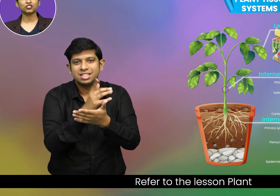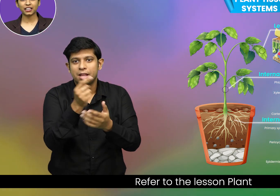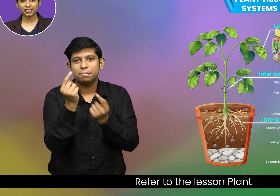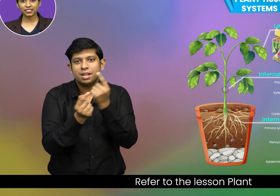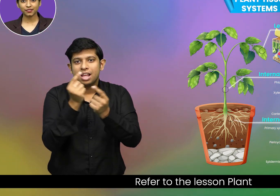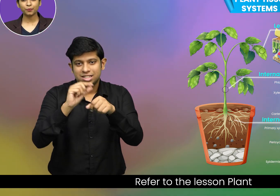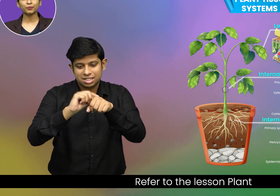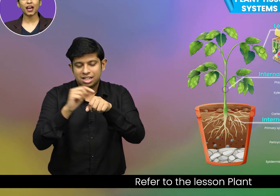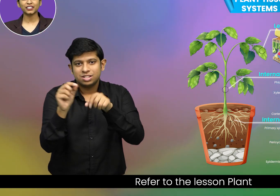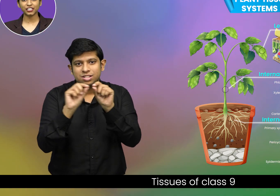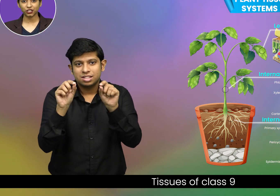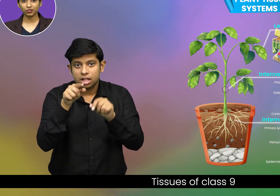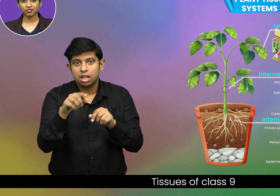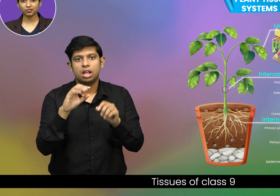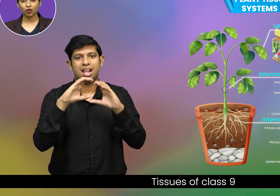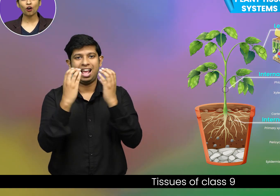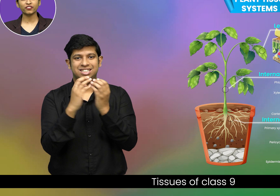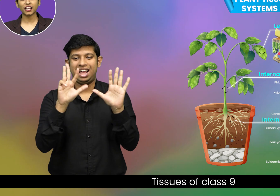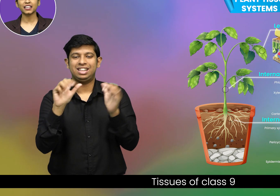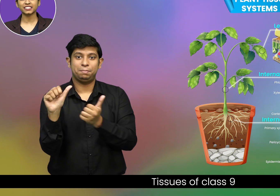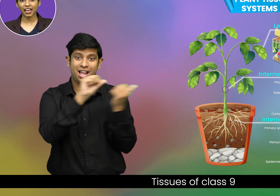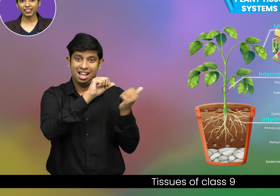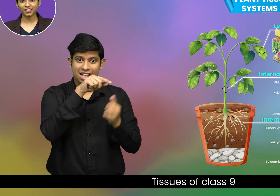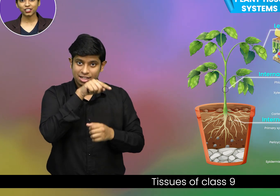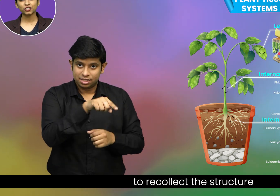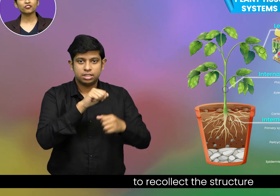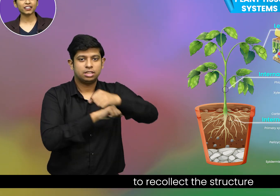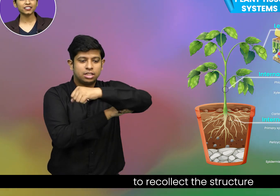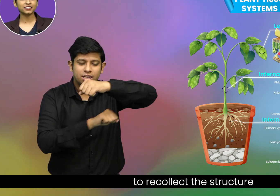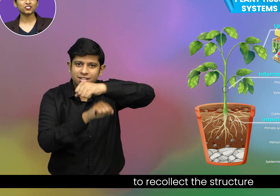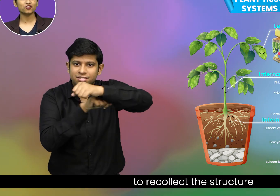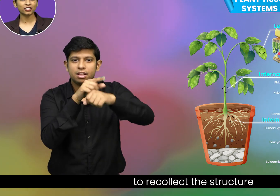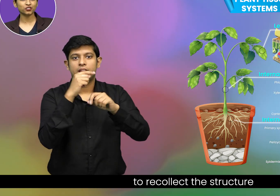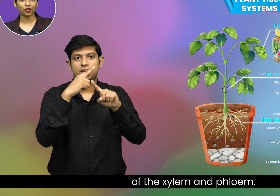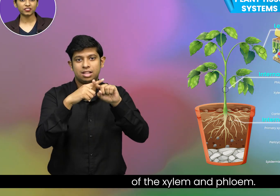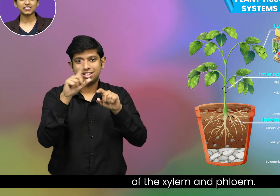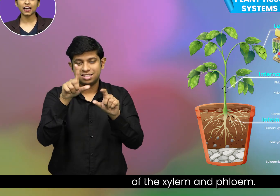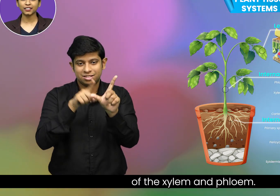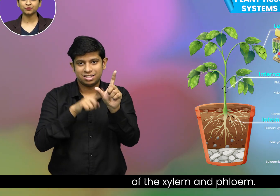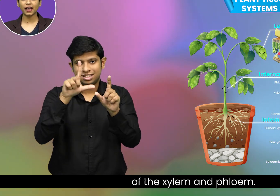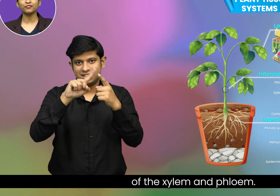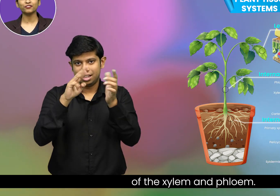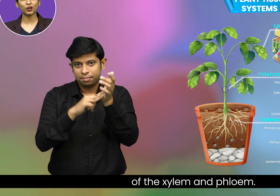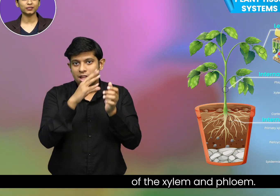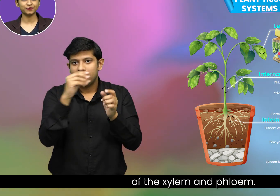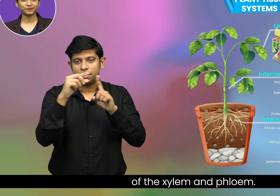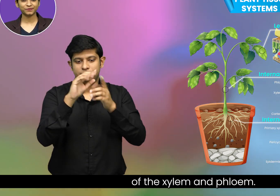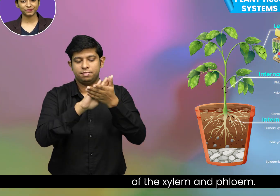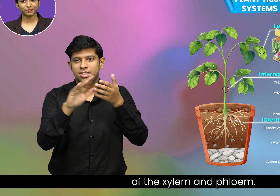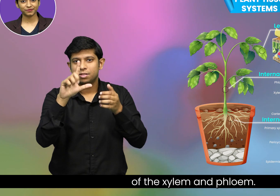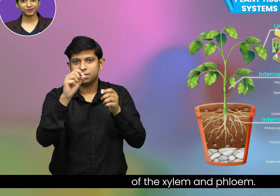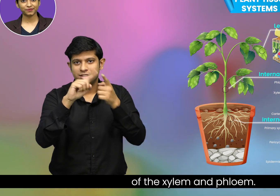Refer to the lesson Plant Tissues of class 9th to recollect the structure of the xylem and phloem.